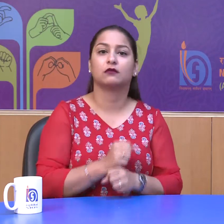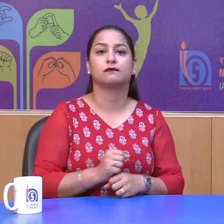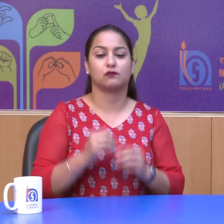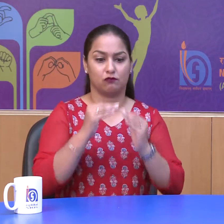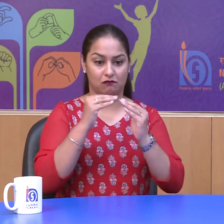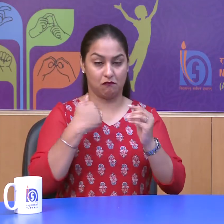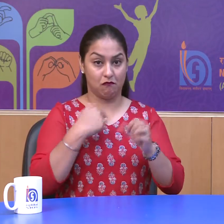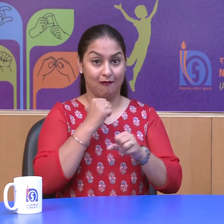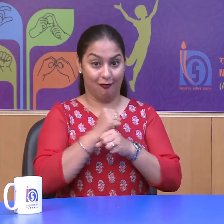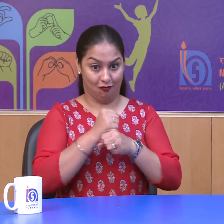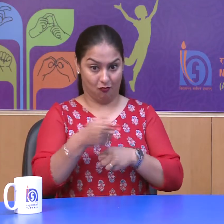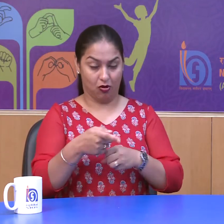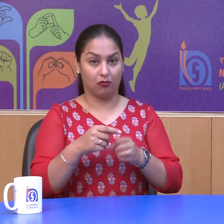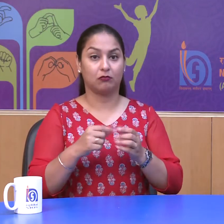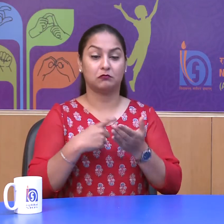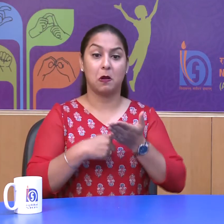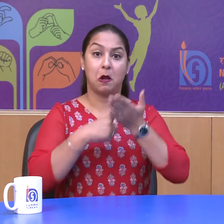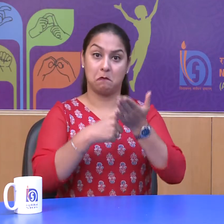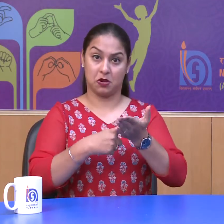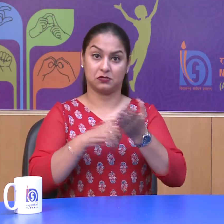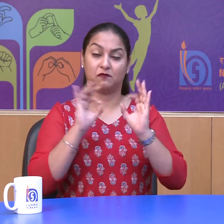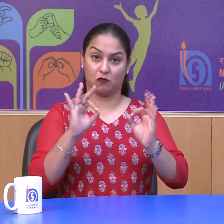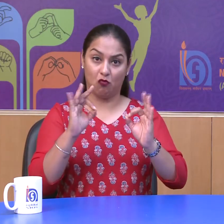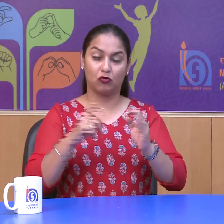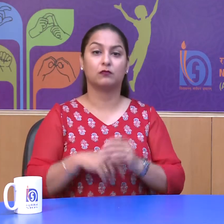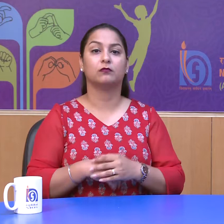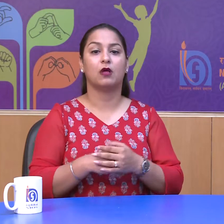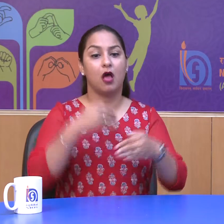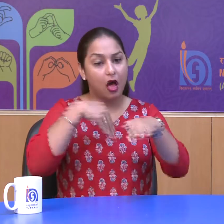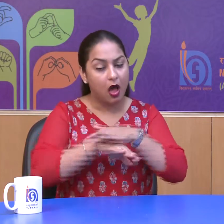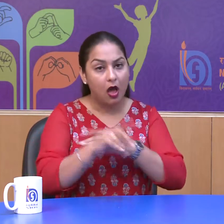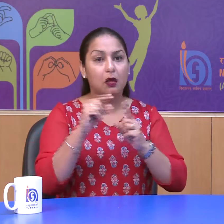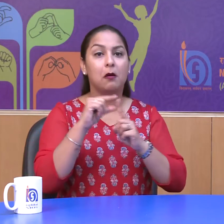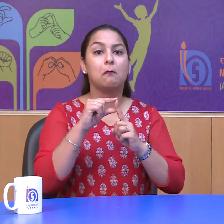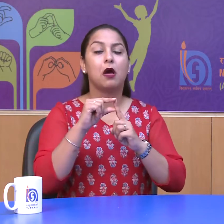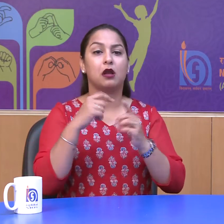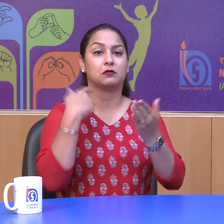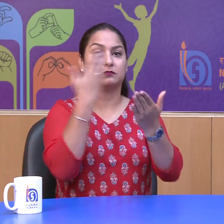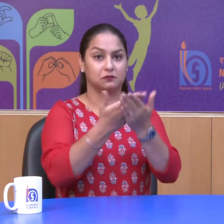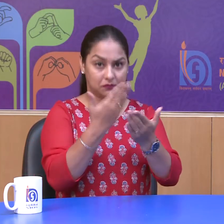democracy a representative and participatory democracy.